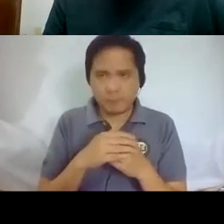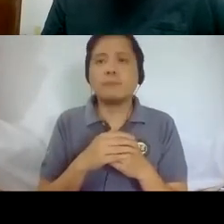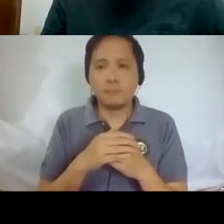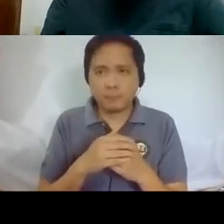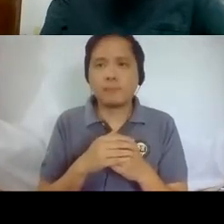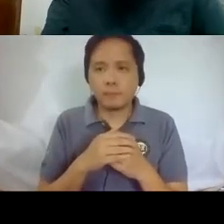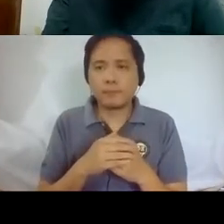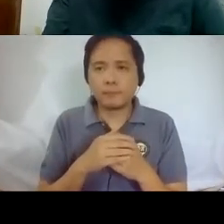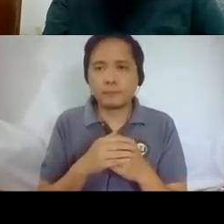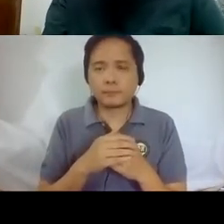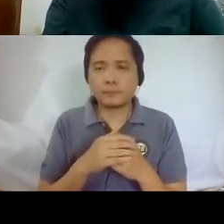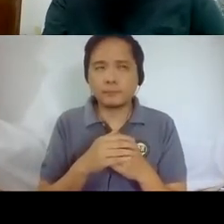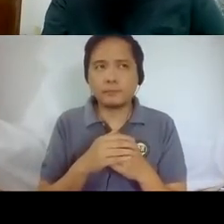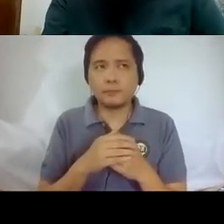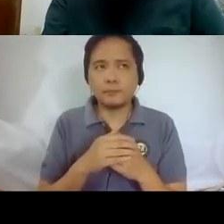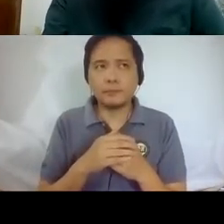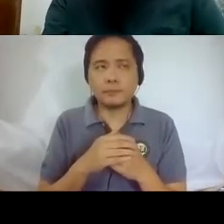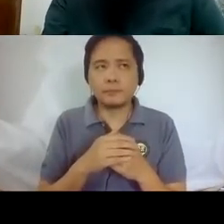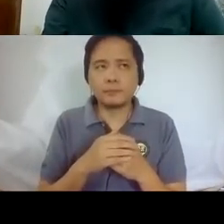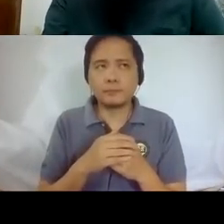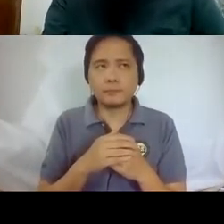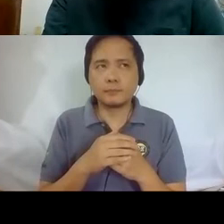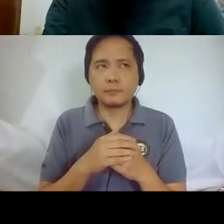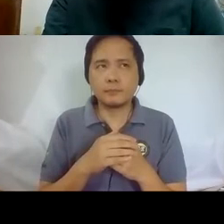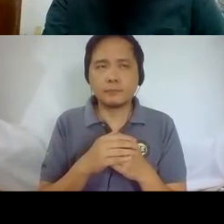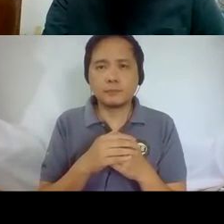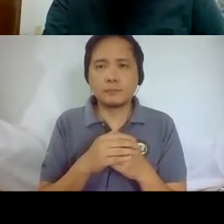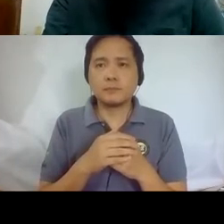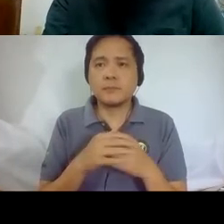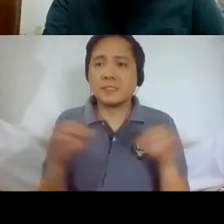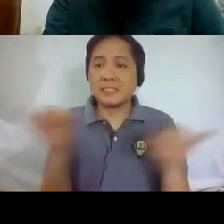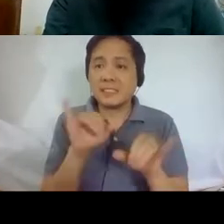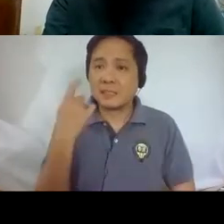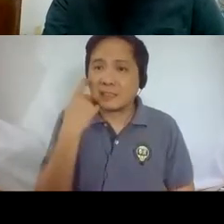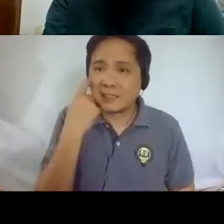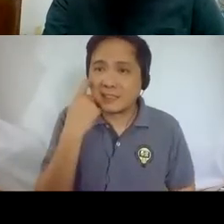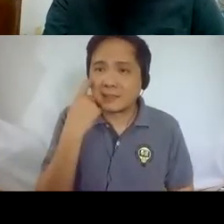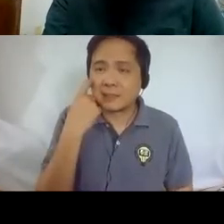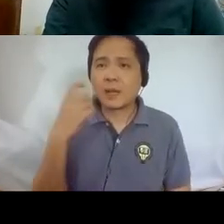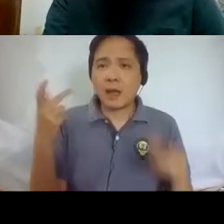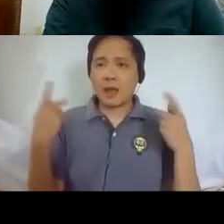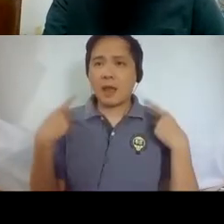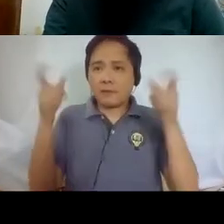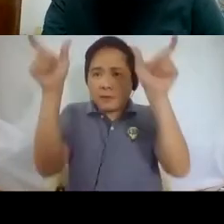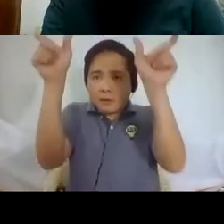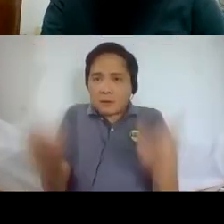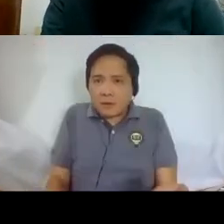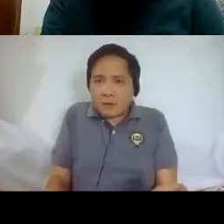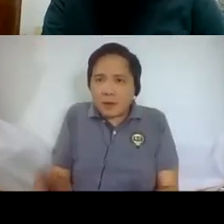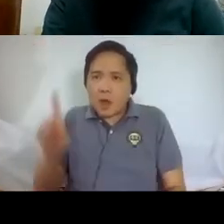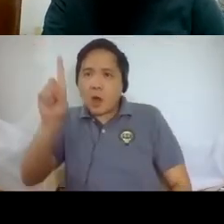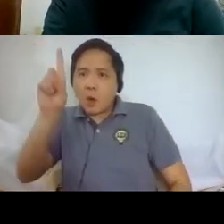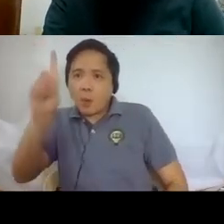And then the first thing that you will do is you will divide the signs into one-handed signs